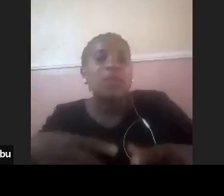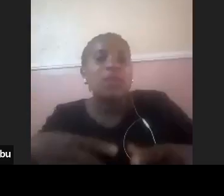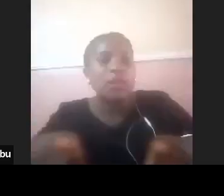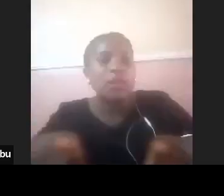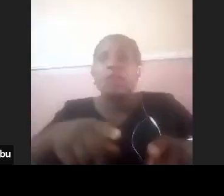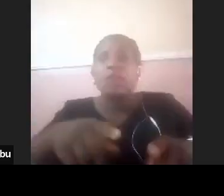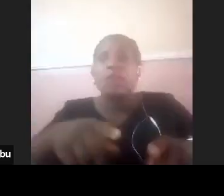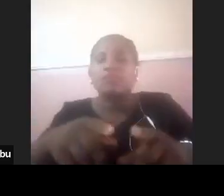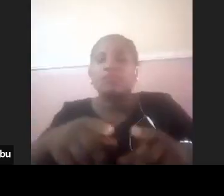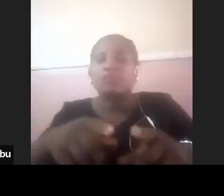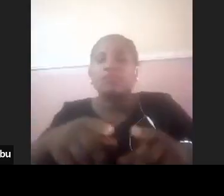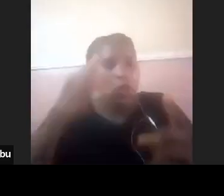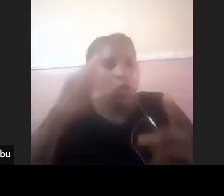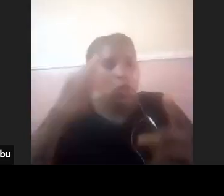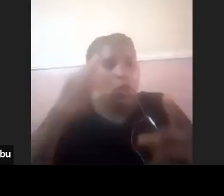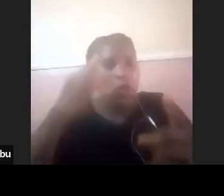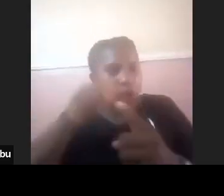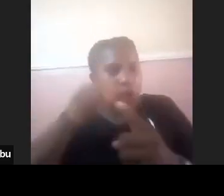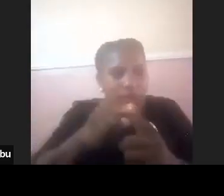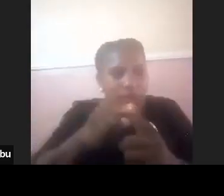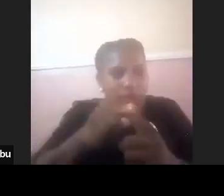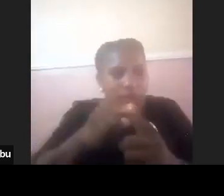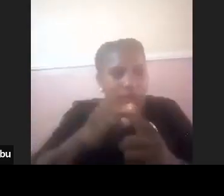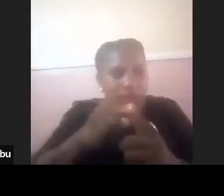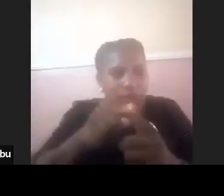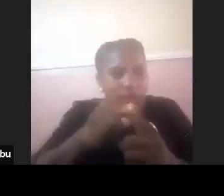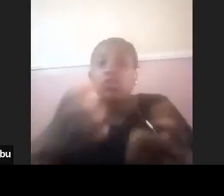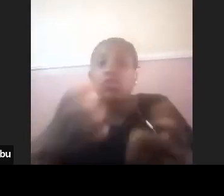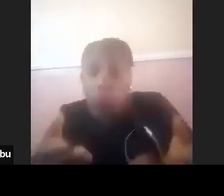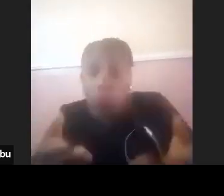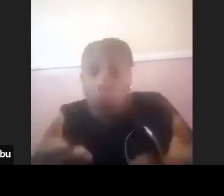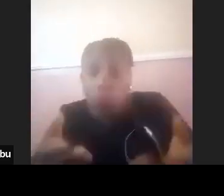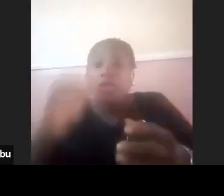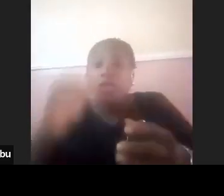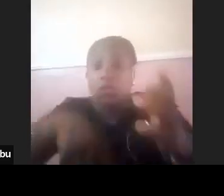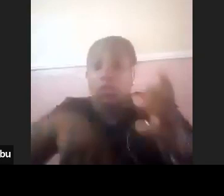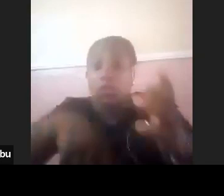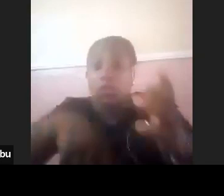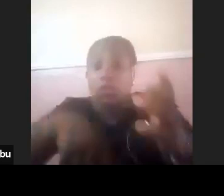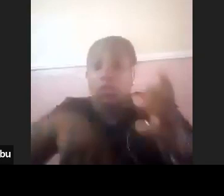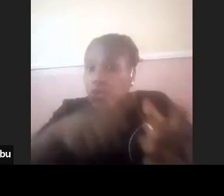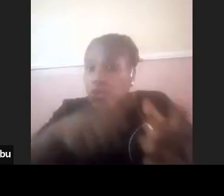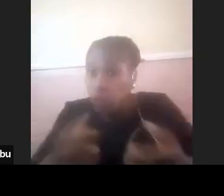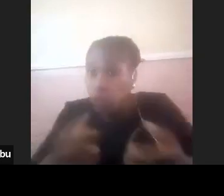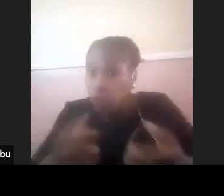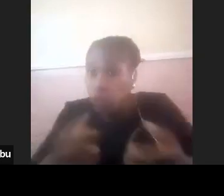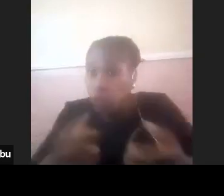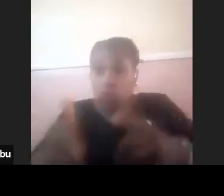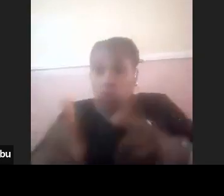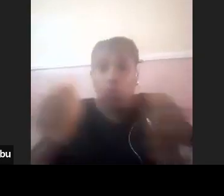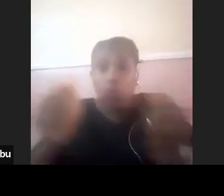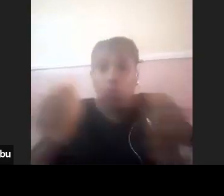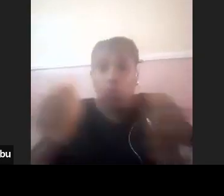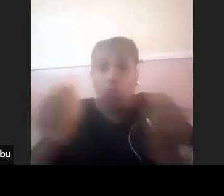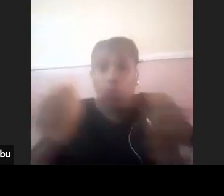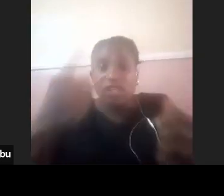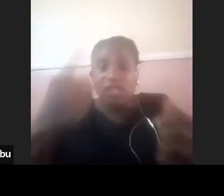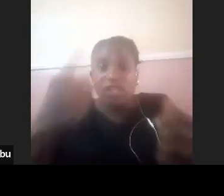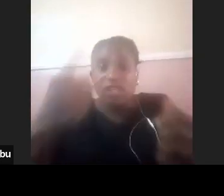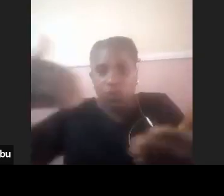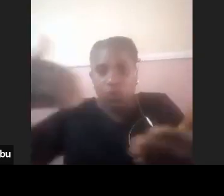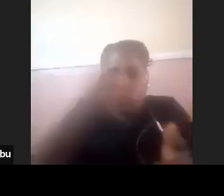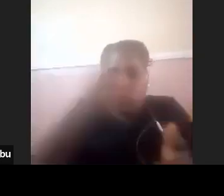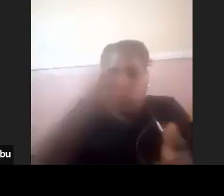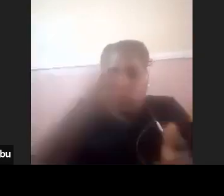are what you want to do with the knowledge that you gain. And that's what they want. You can do it in point form. I did it in point form,